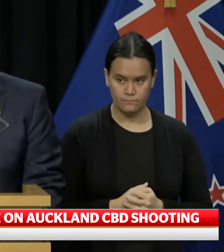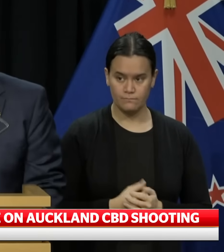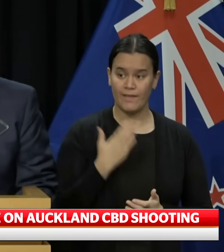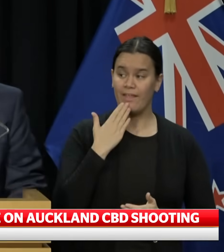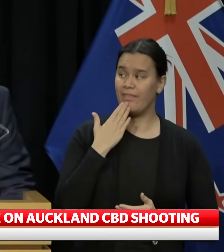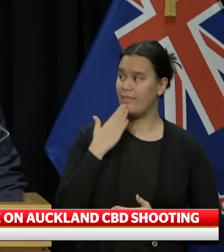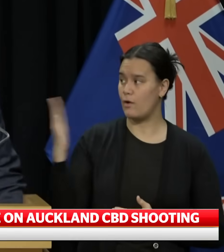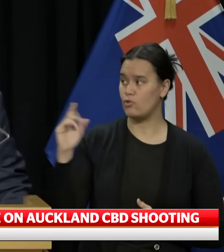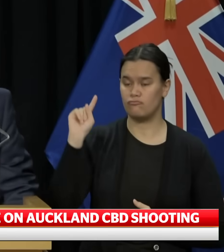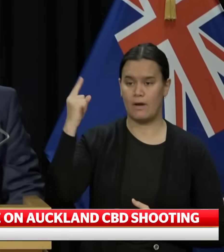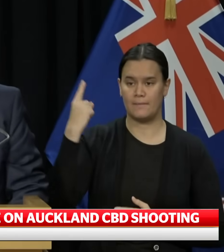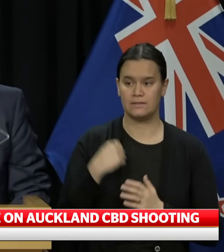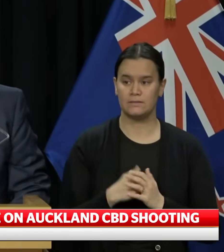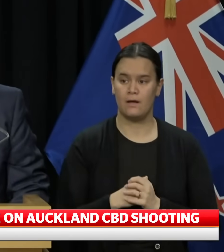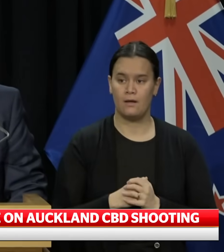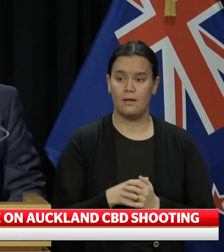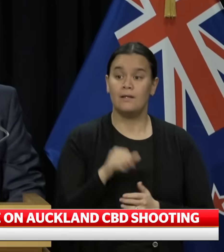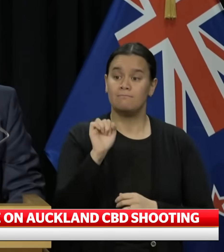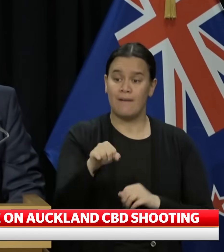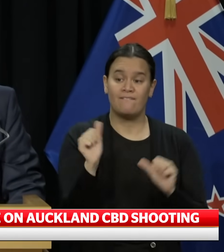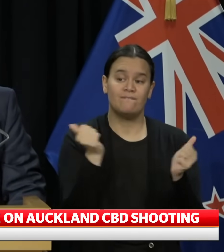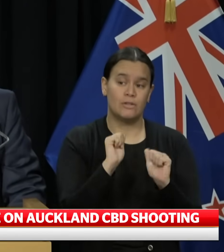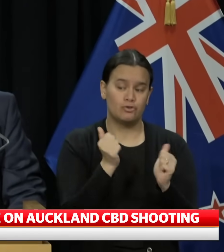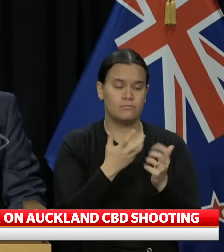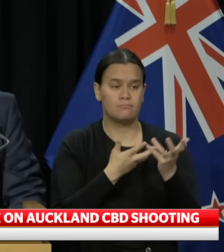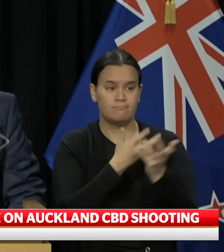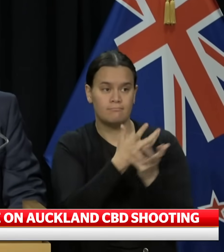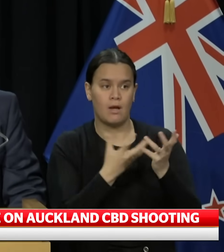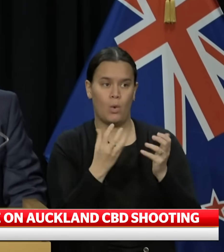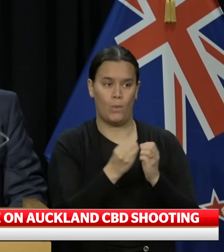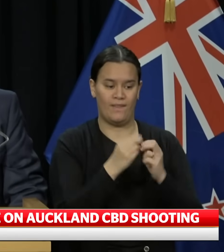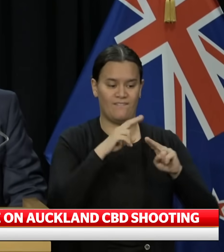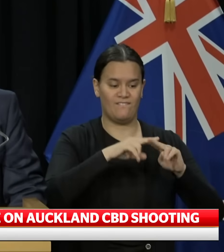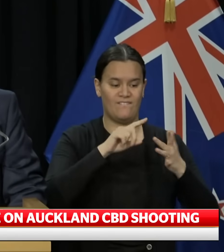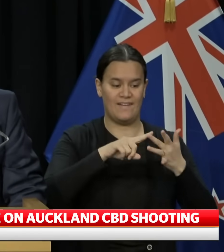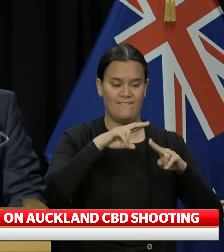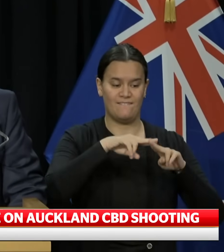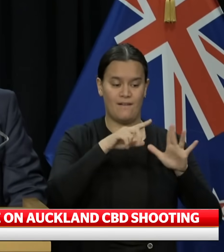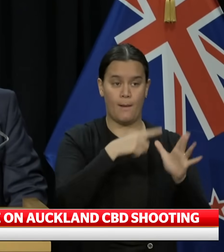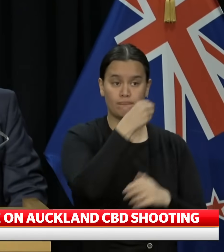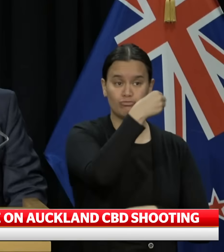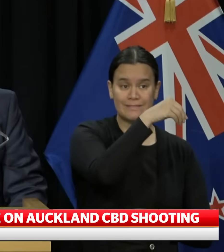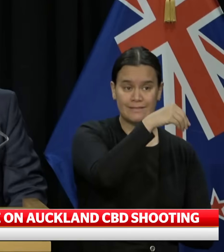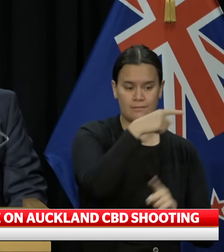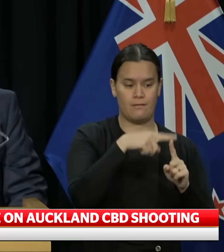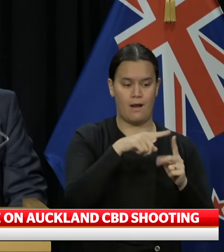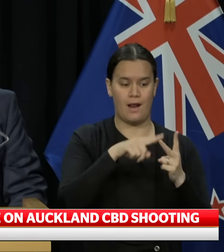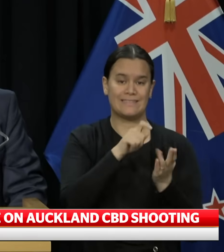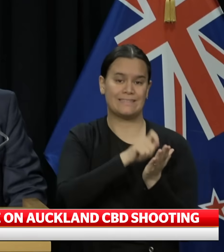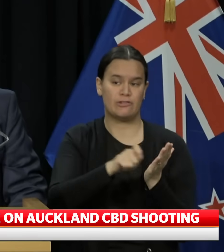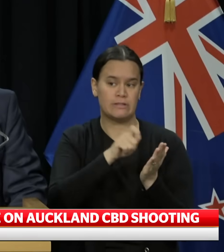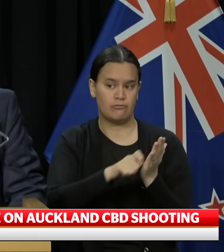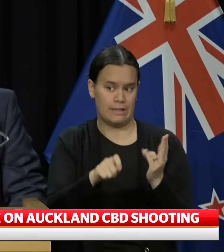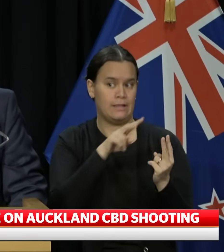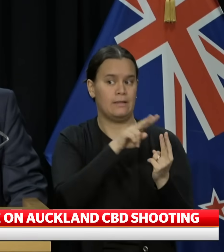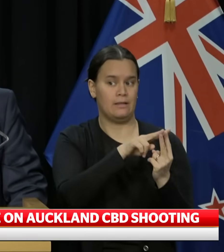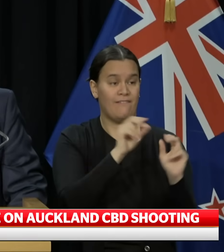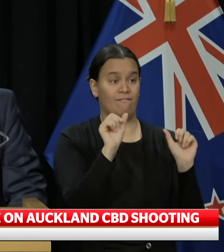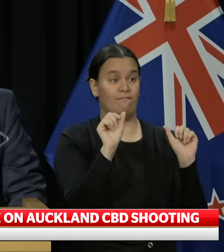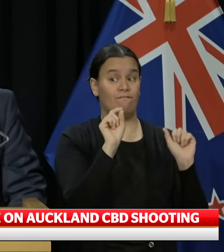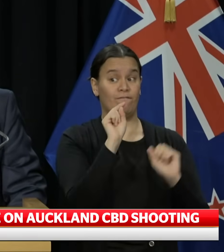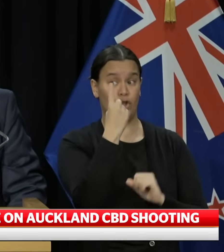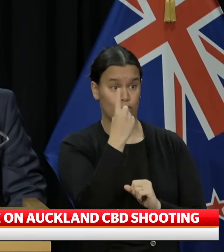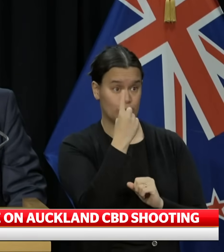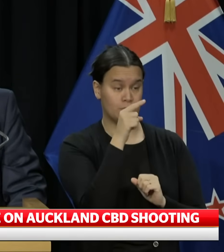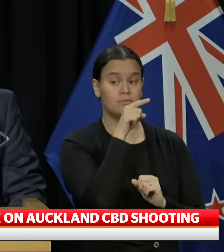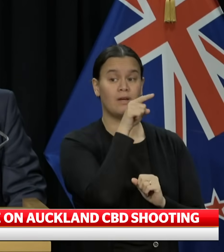Prime Minister. I've spoken this morning to the President and Secretary-General of FIFA. They passed on, firstly, their